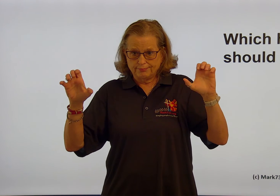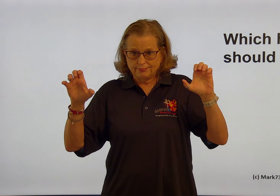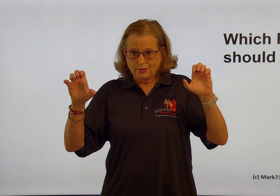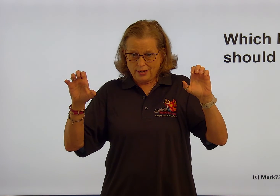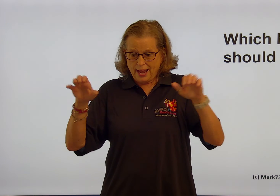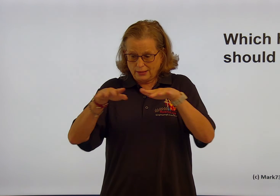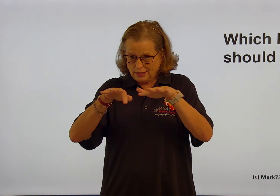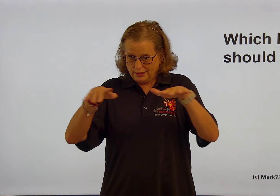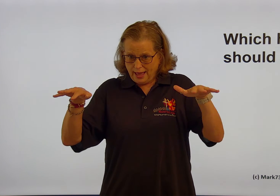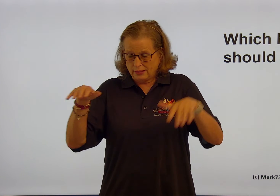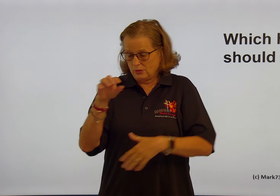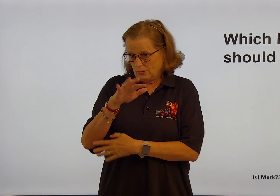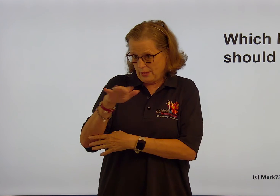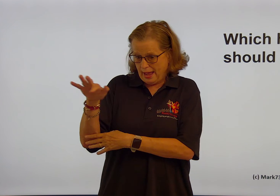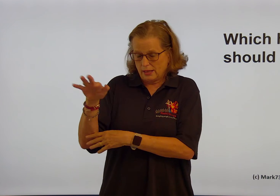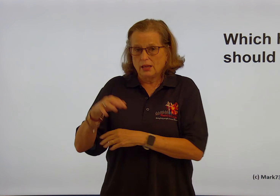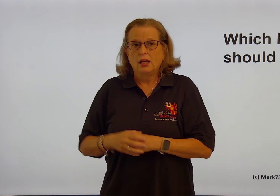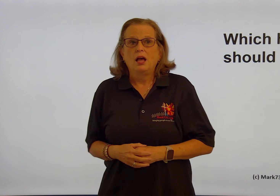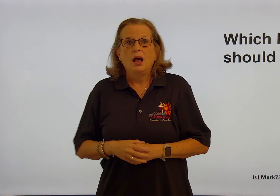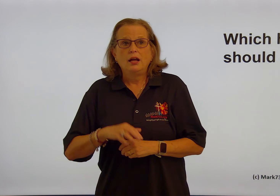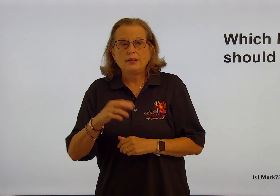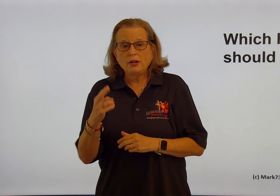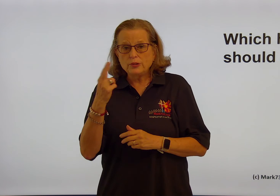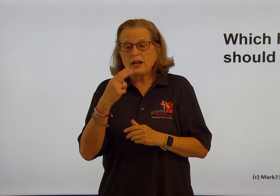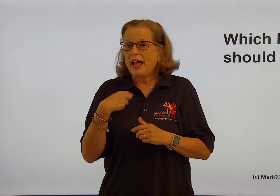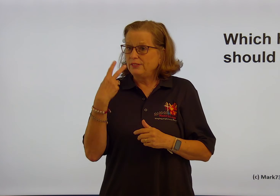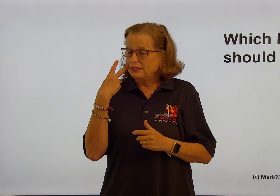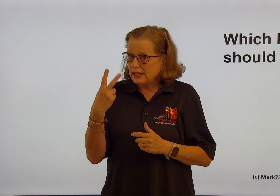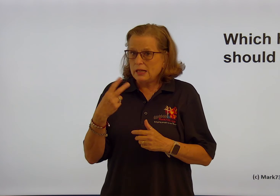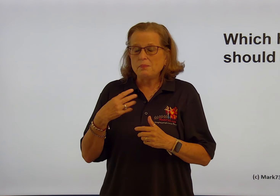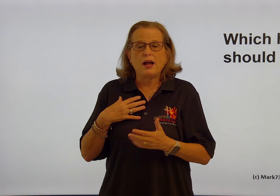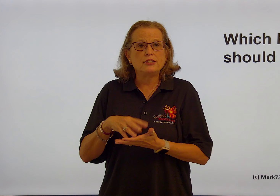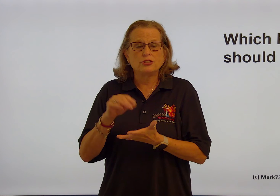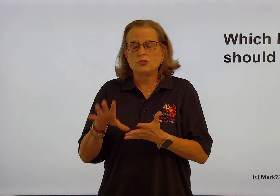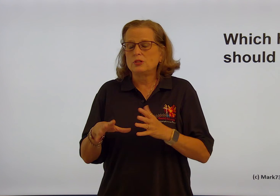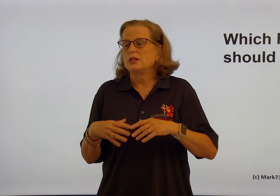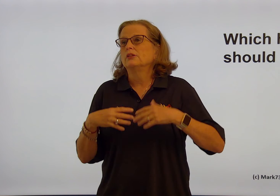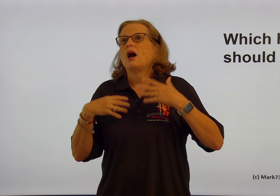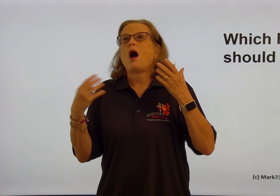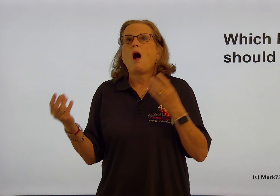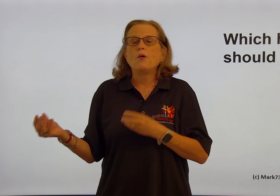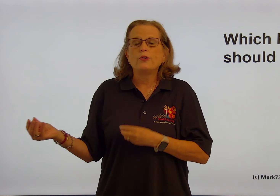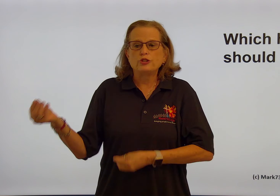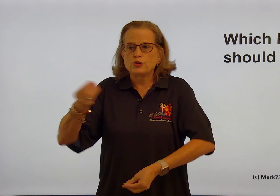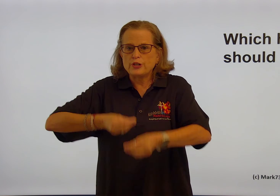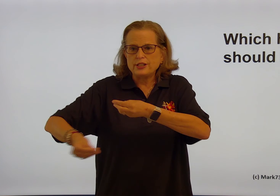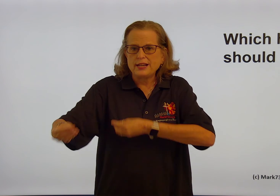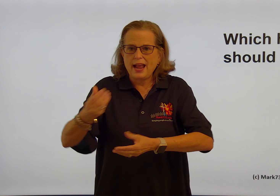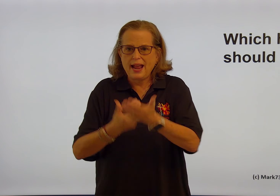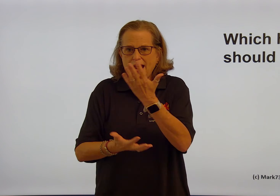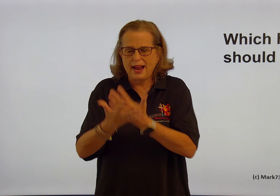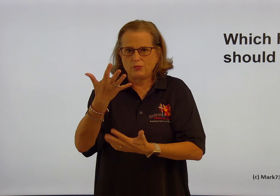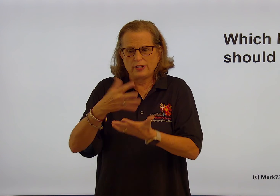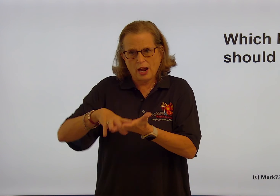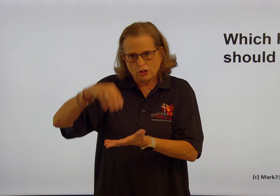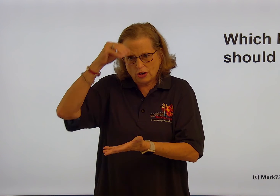Okay, like that. that. Another reason, I've seen my students always shrieking the hand. When I learn,